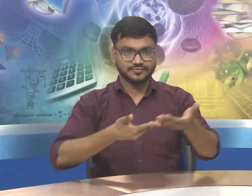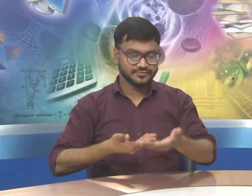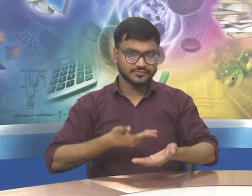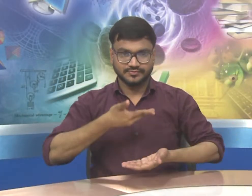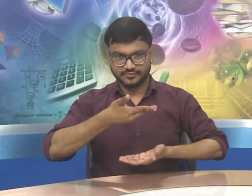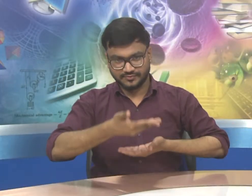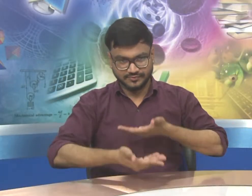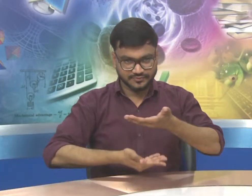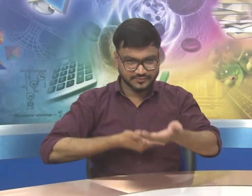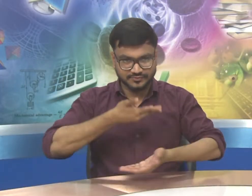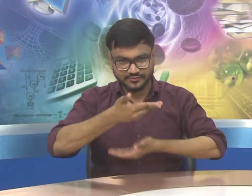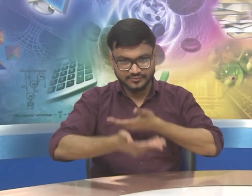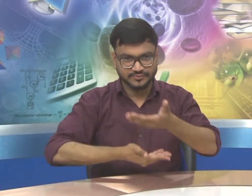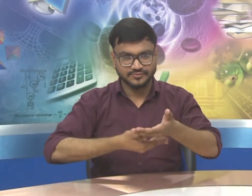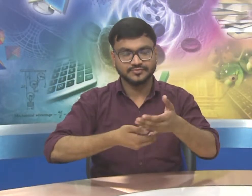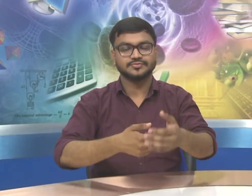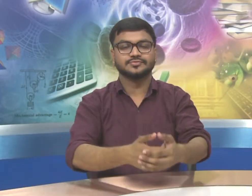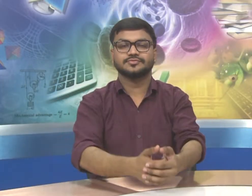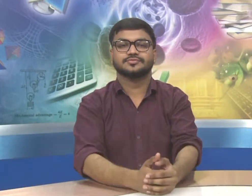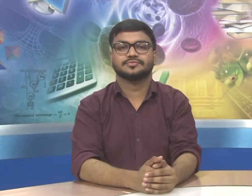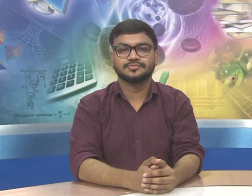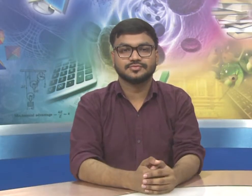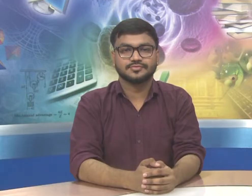Welcome back to our classes.